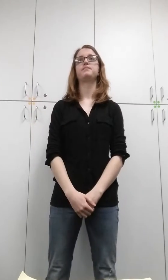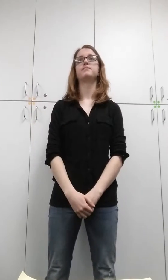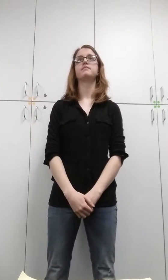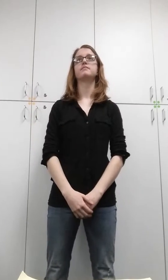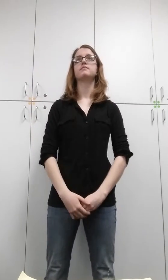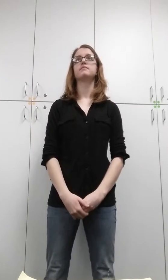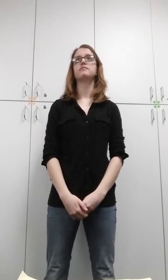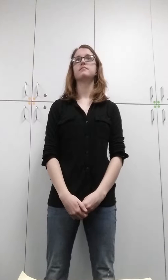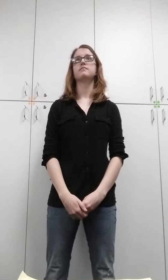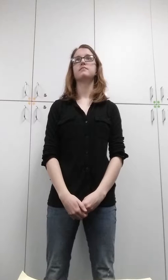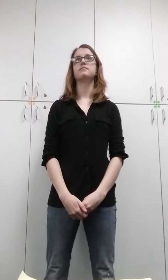Yep.